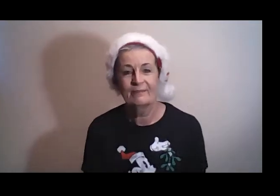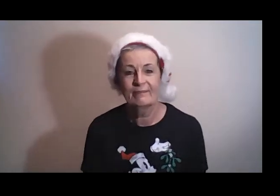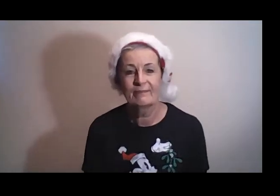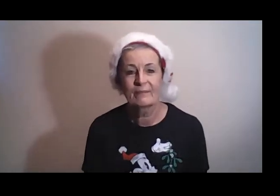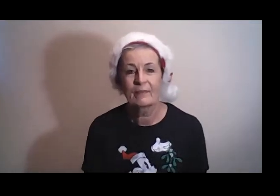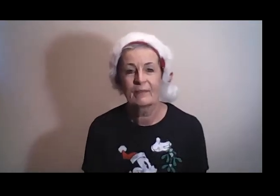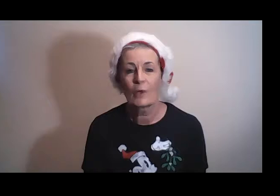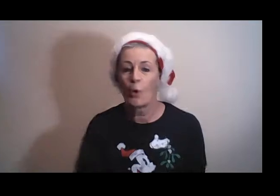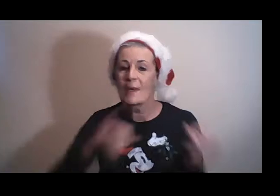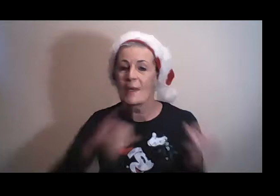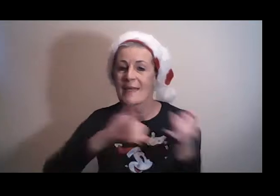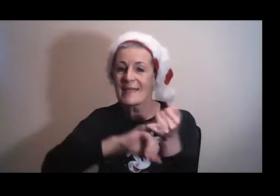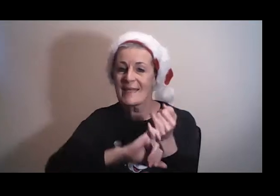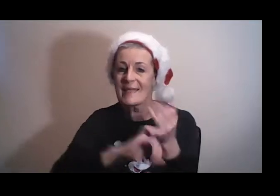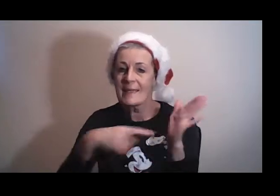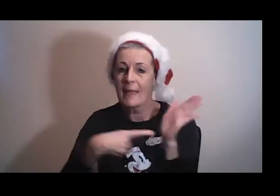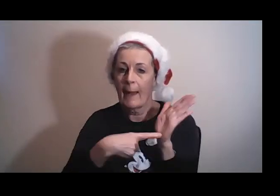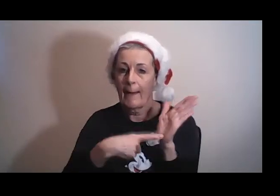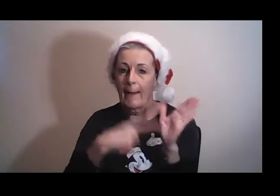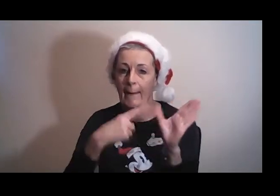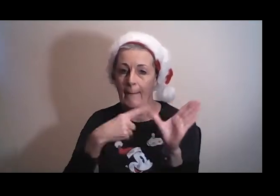I love this one